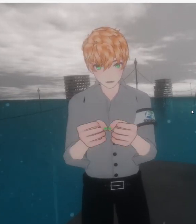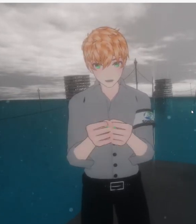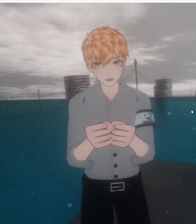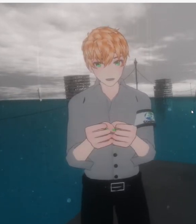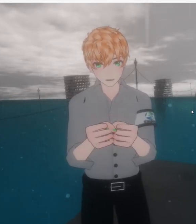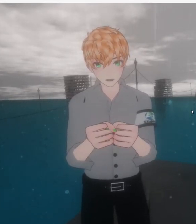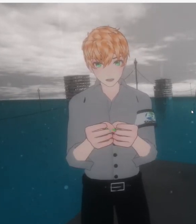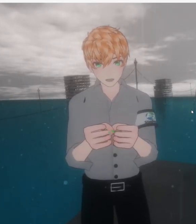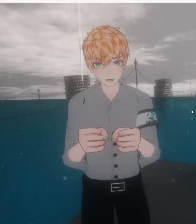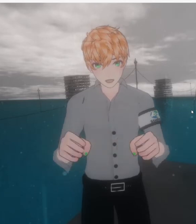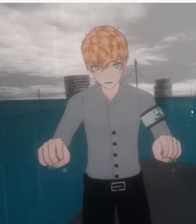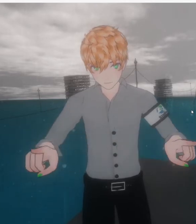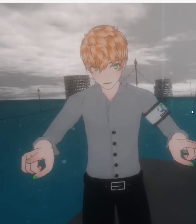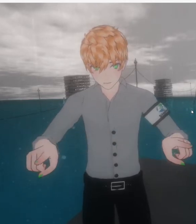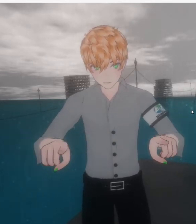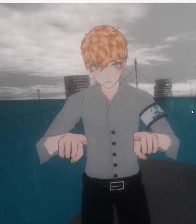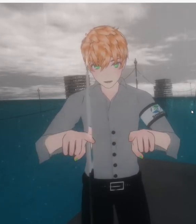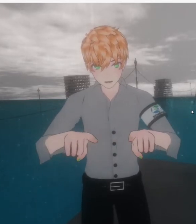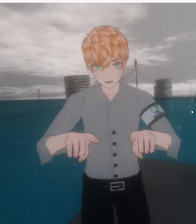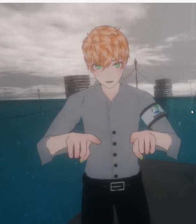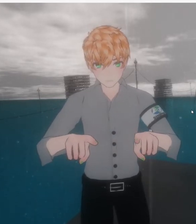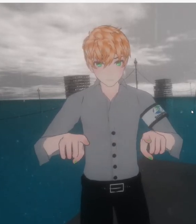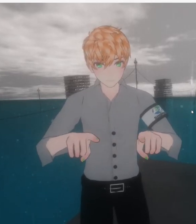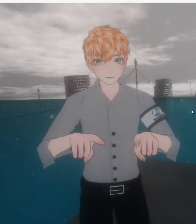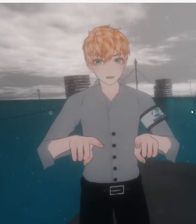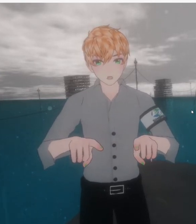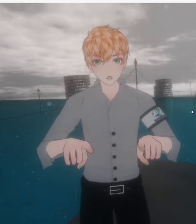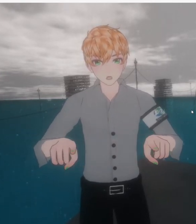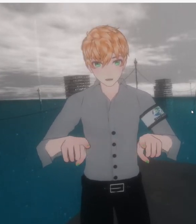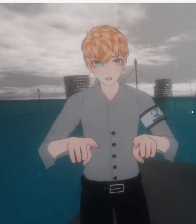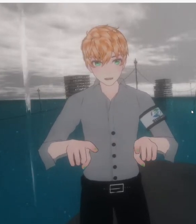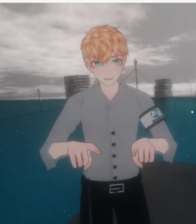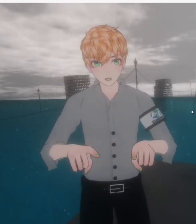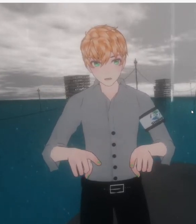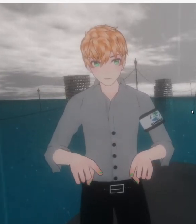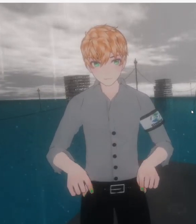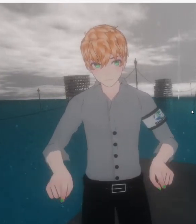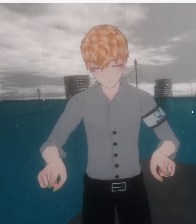comes together like that. And also to or also